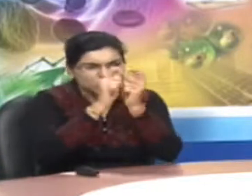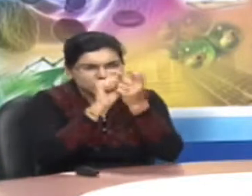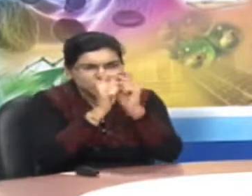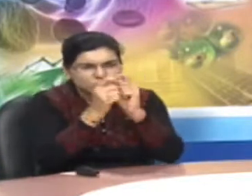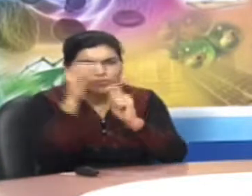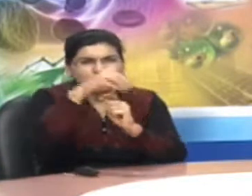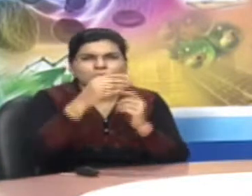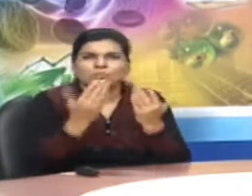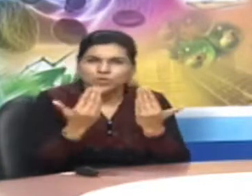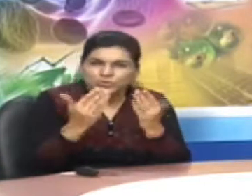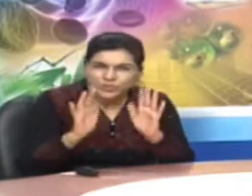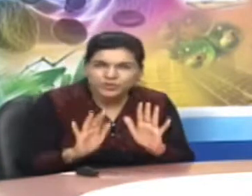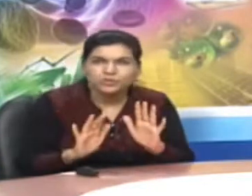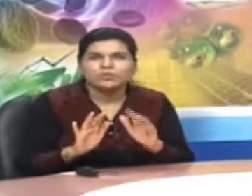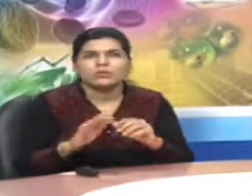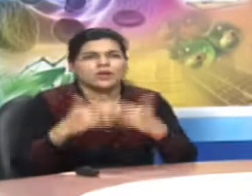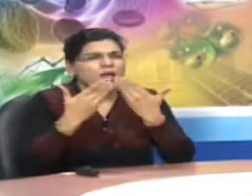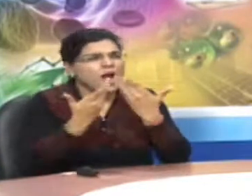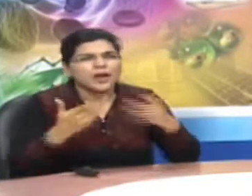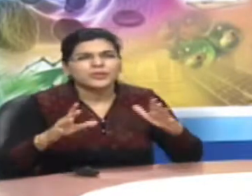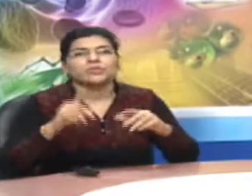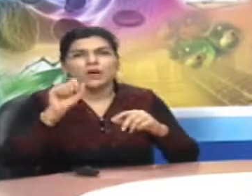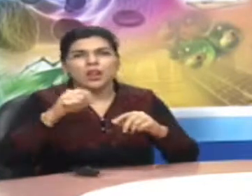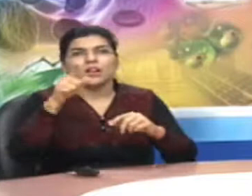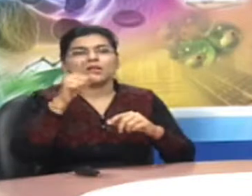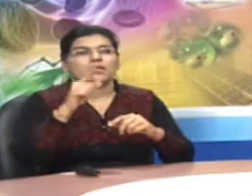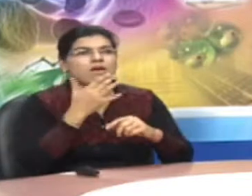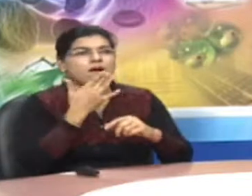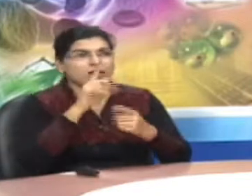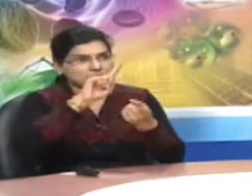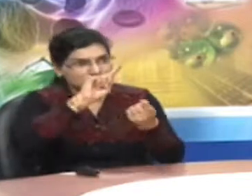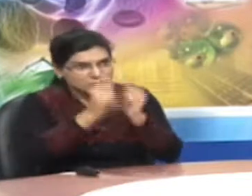your ideas to the audience.